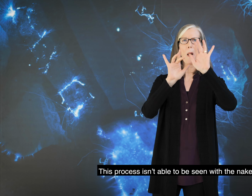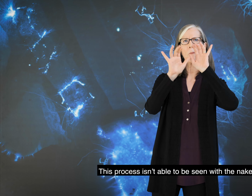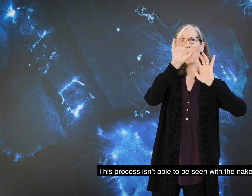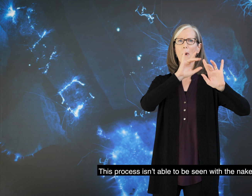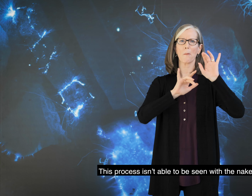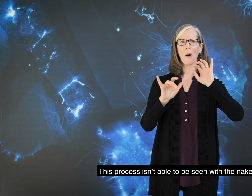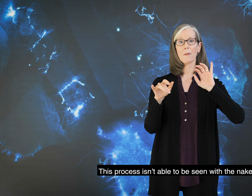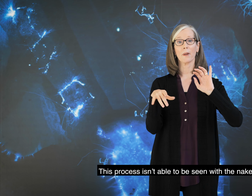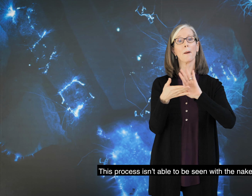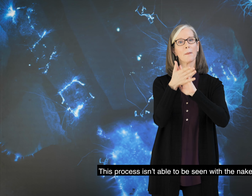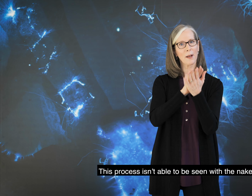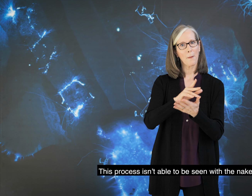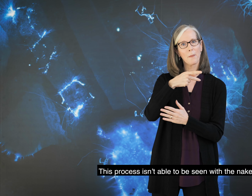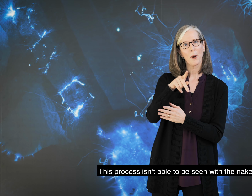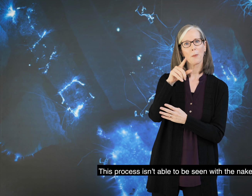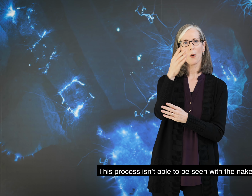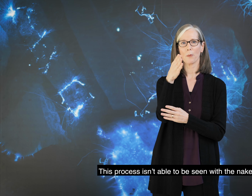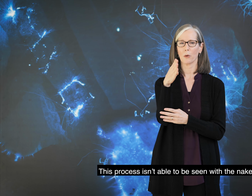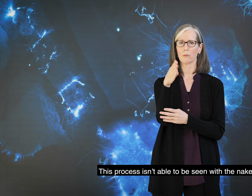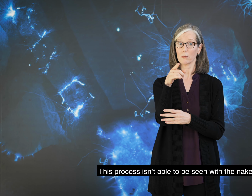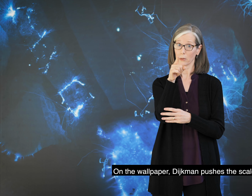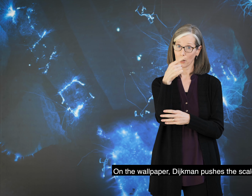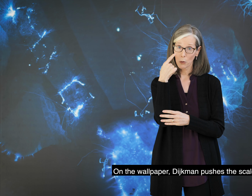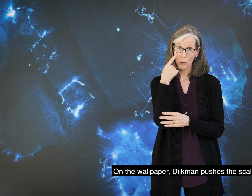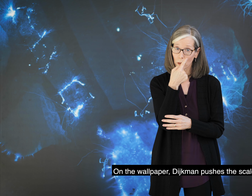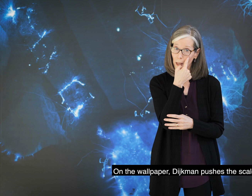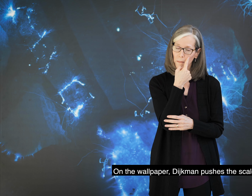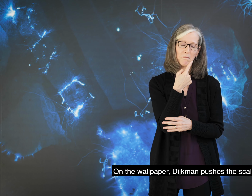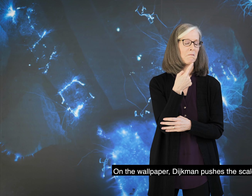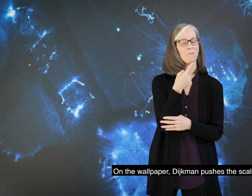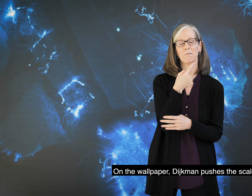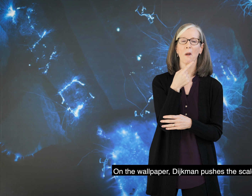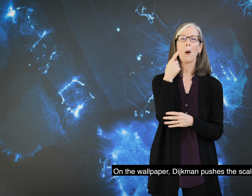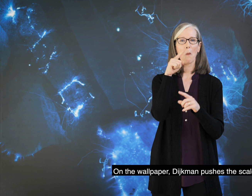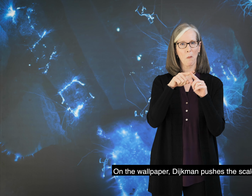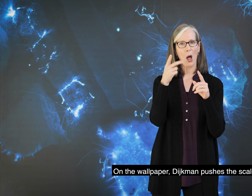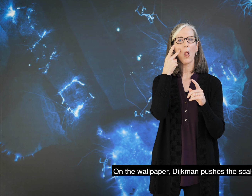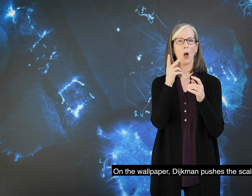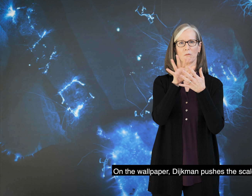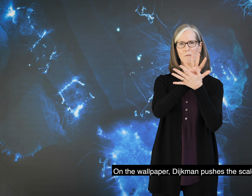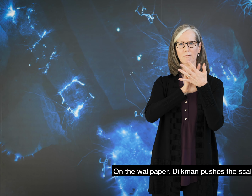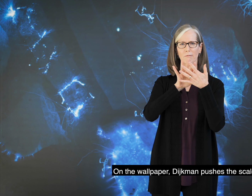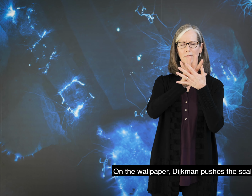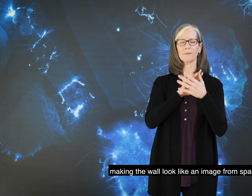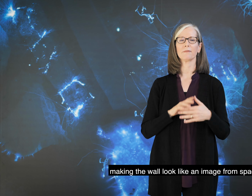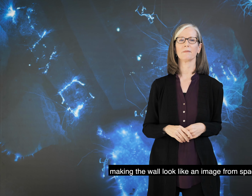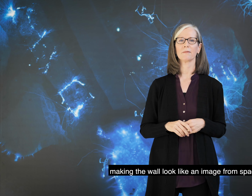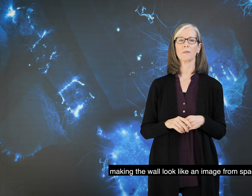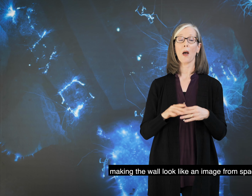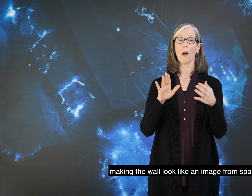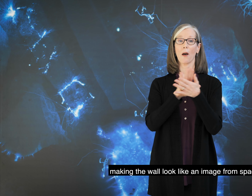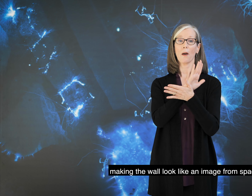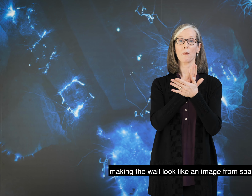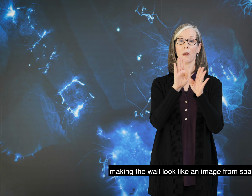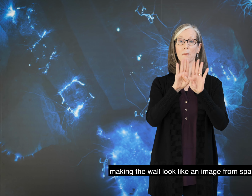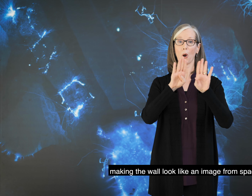process isn't able to be seen with the naked eye. On the wallpaper, Dyckman pushes the scale, making the wall look like